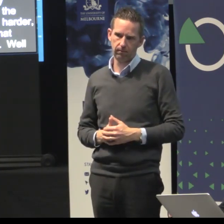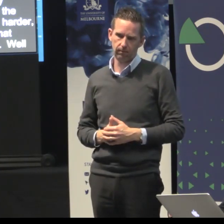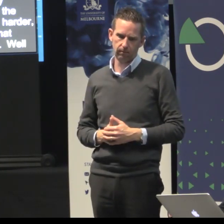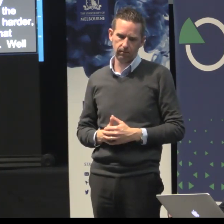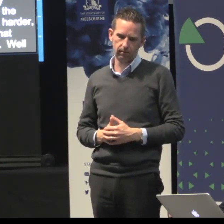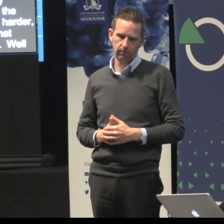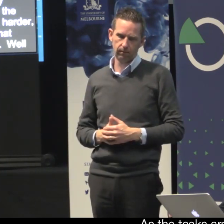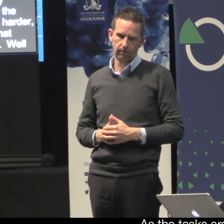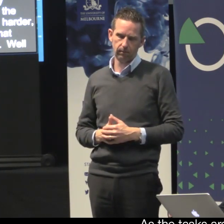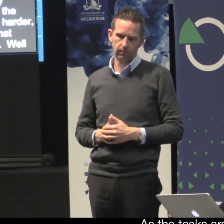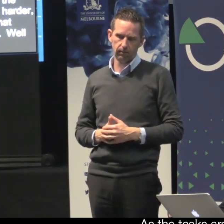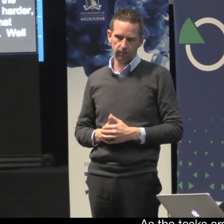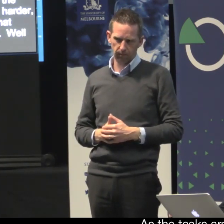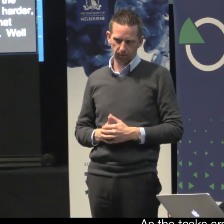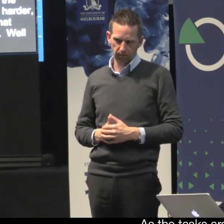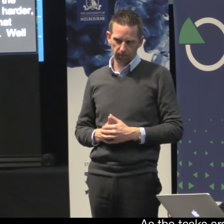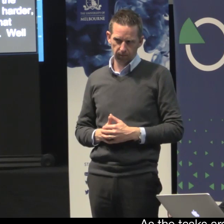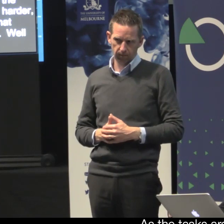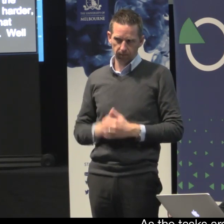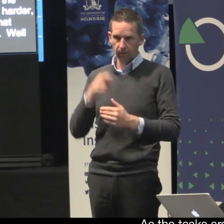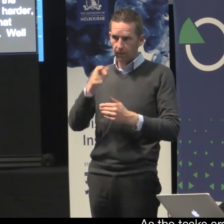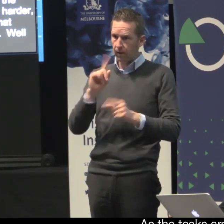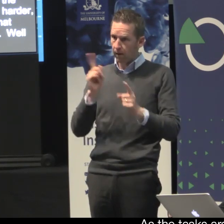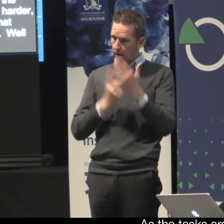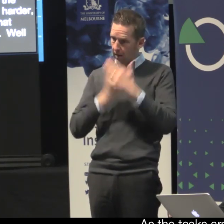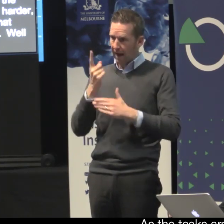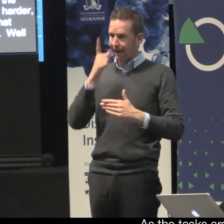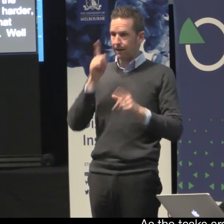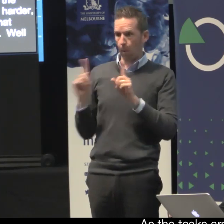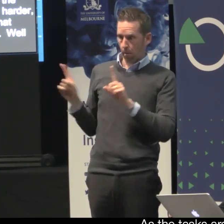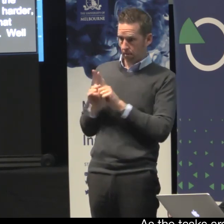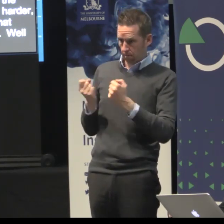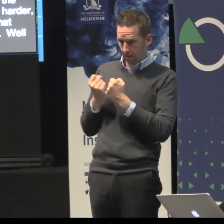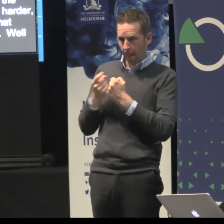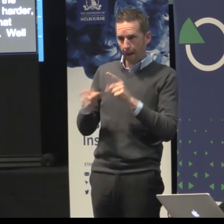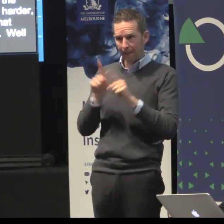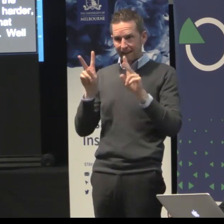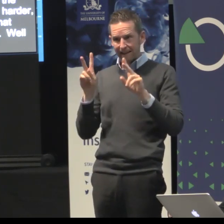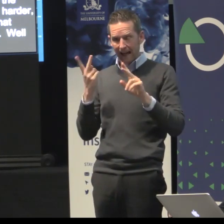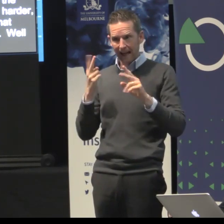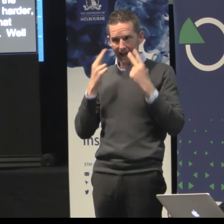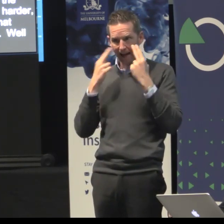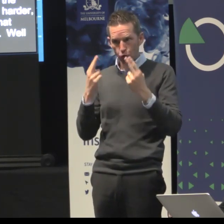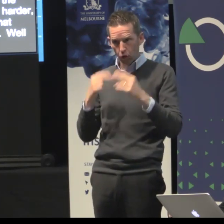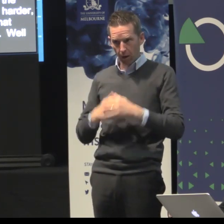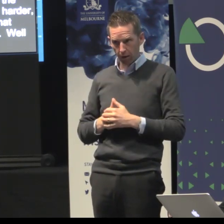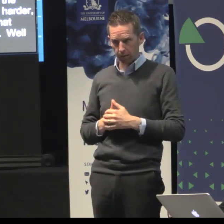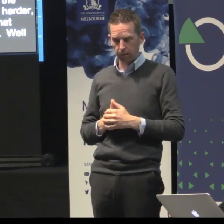As the tasks are picked up, it becomes second nature. It's a bit like dressing